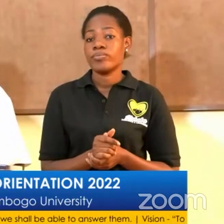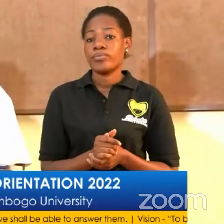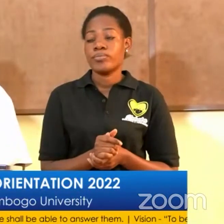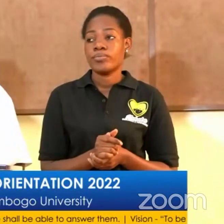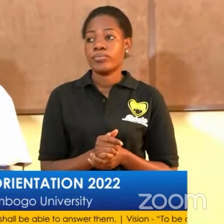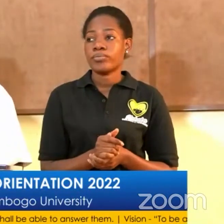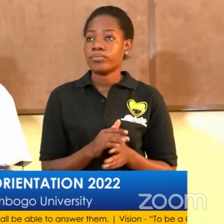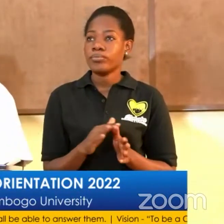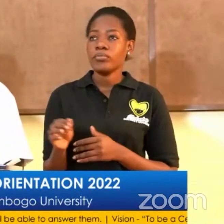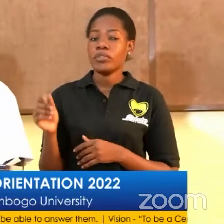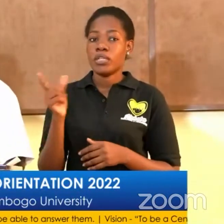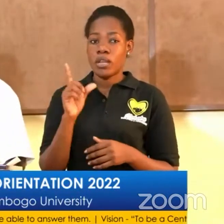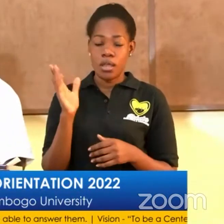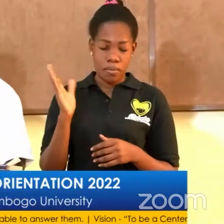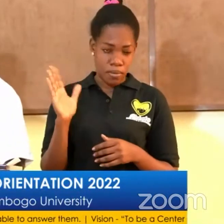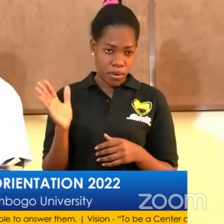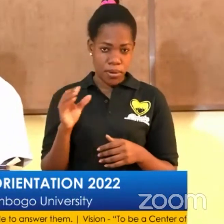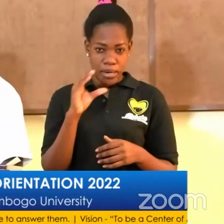Library catalog.